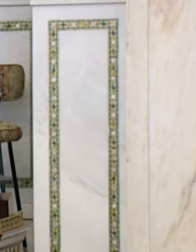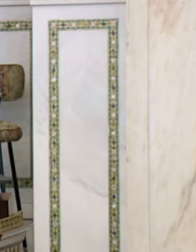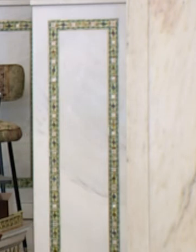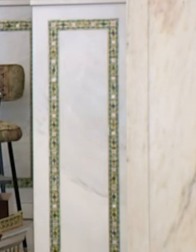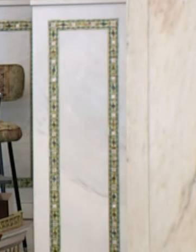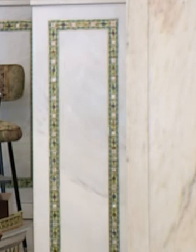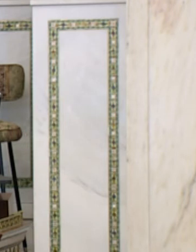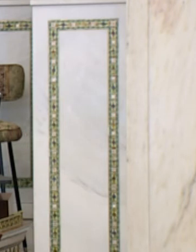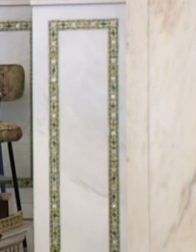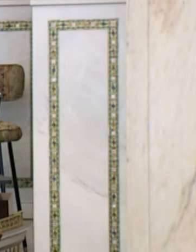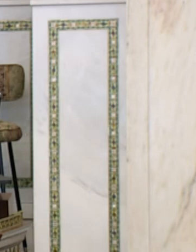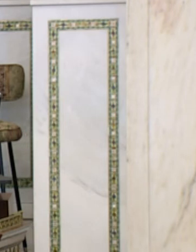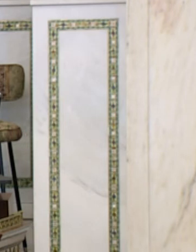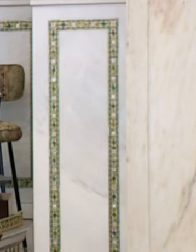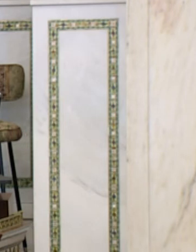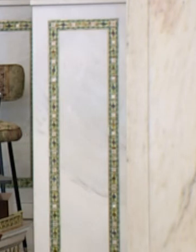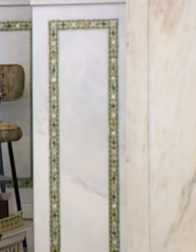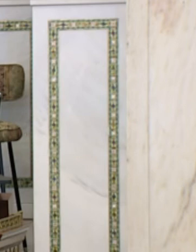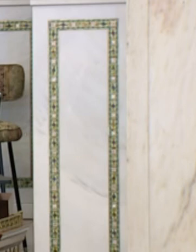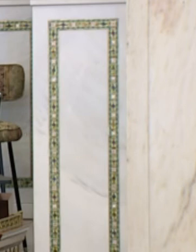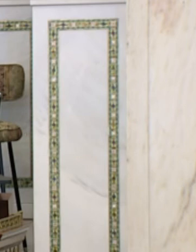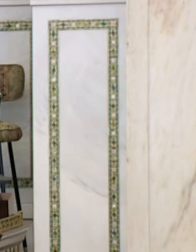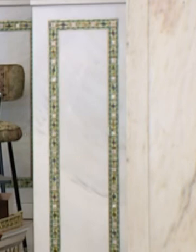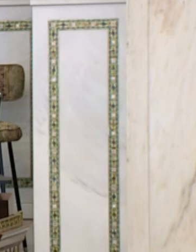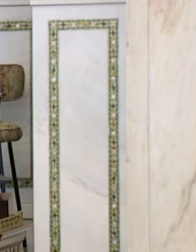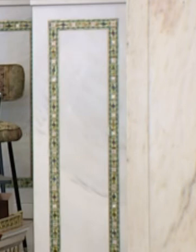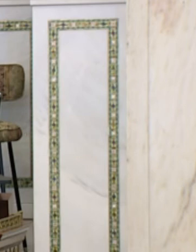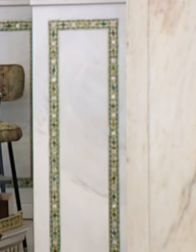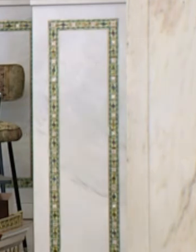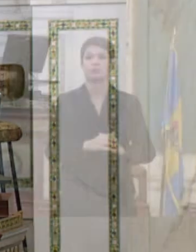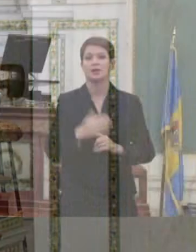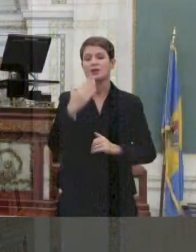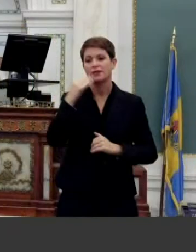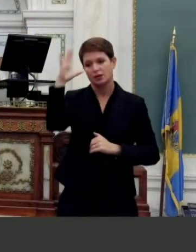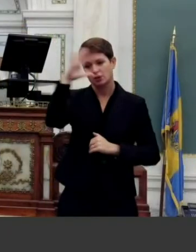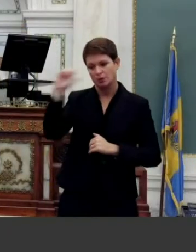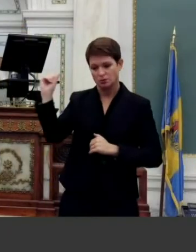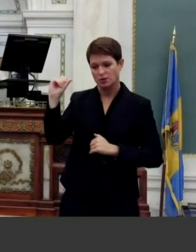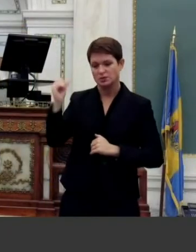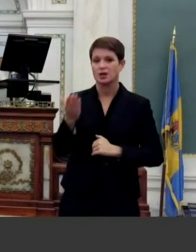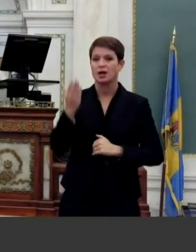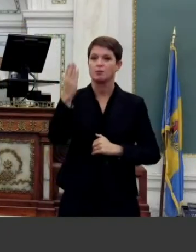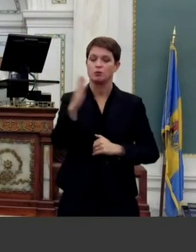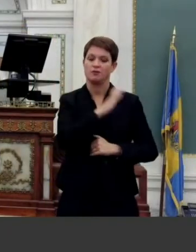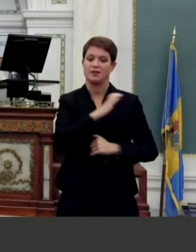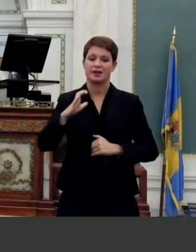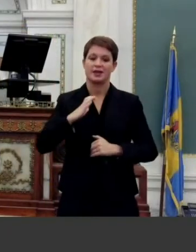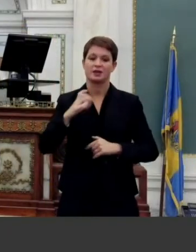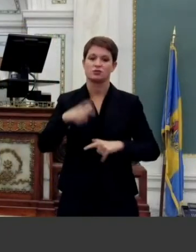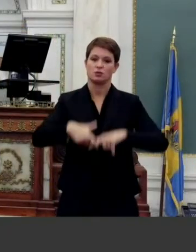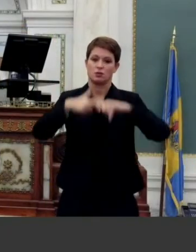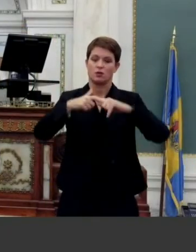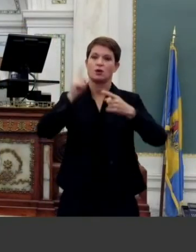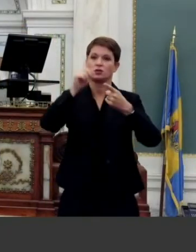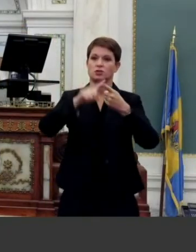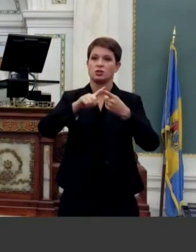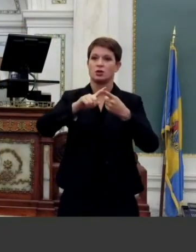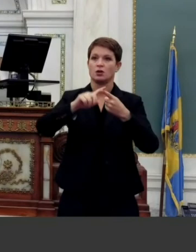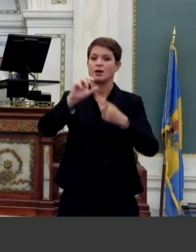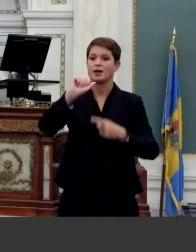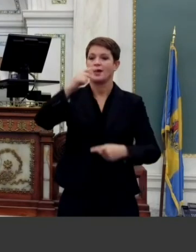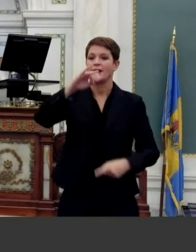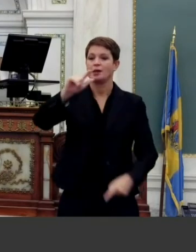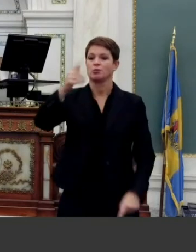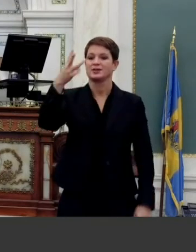jones for a motion to adjourn thank you mr president i move that council stand adjourned until april